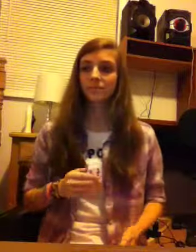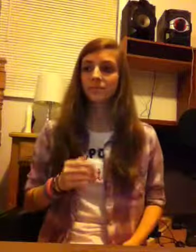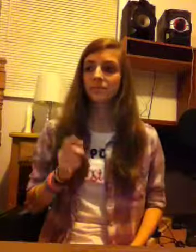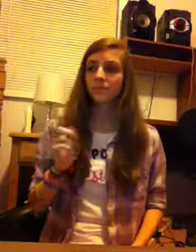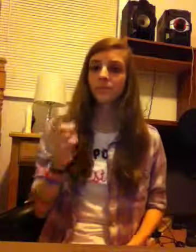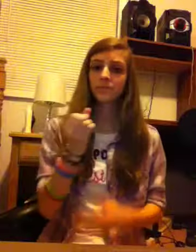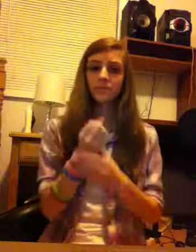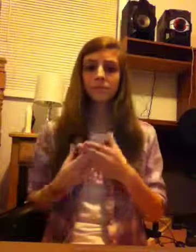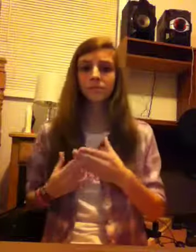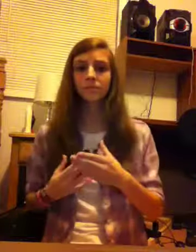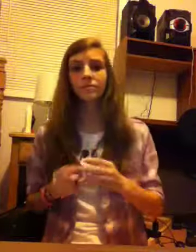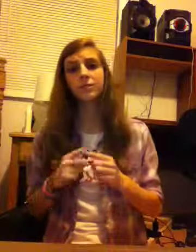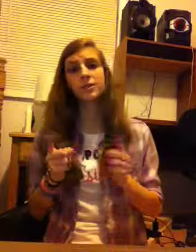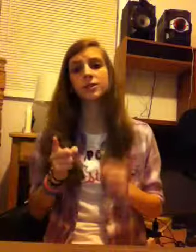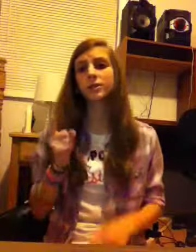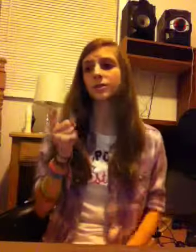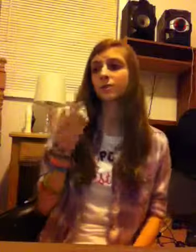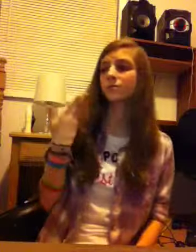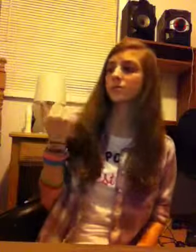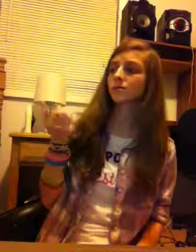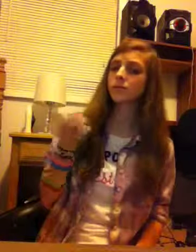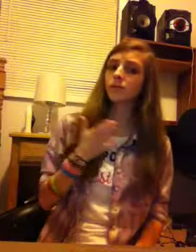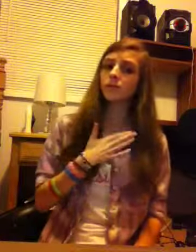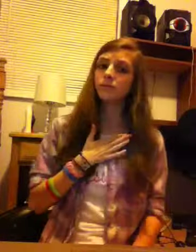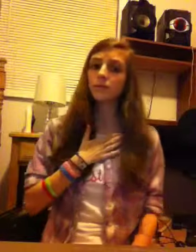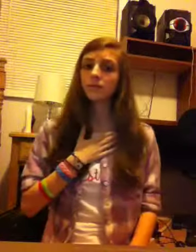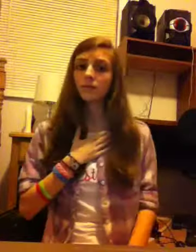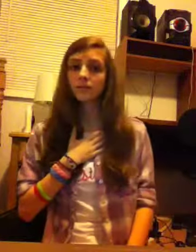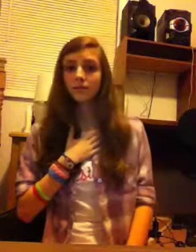She is gone, but she used to be mine